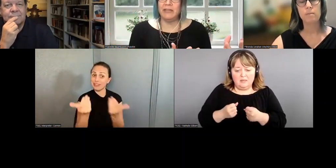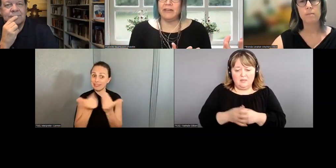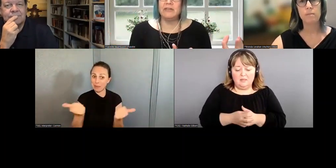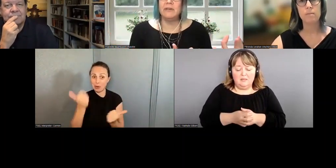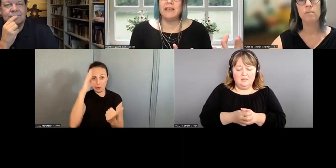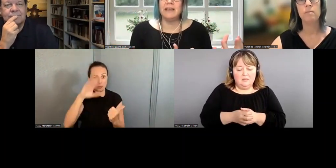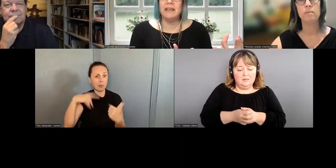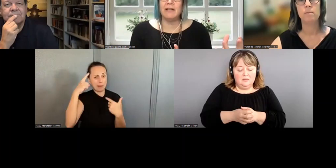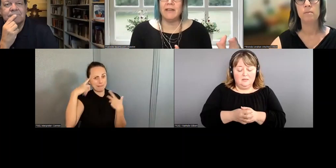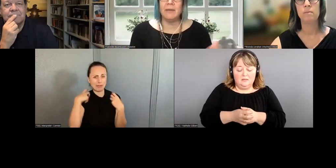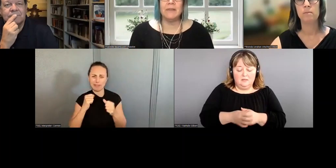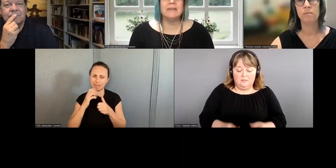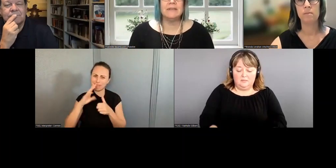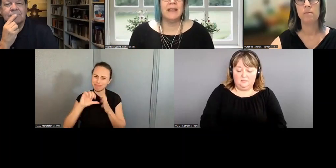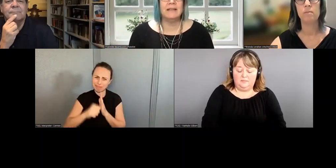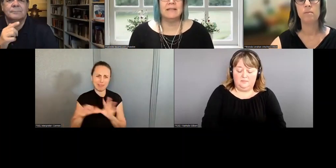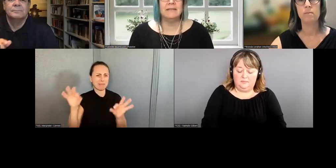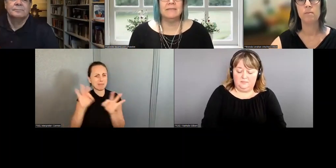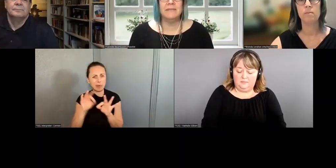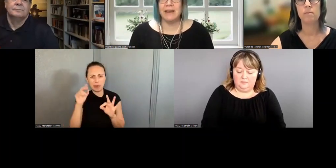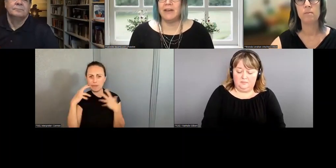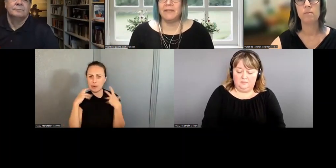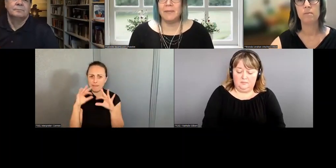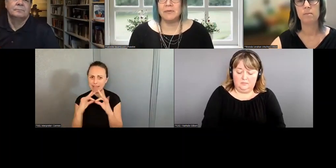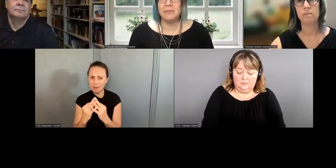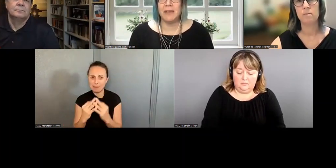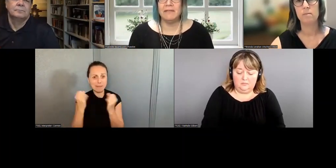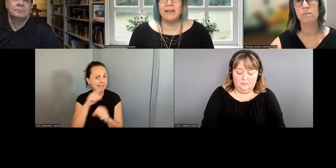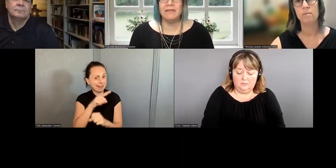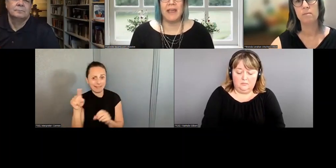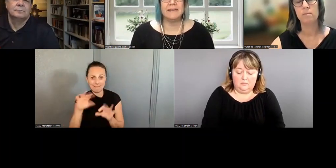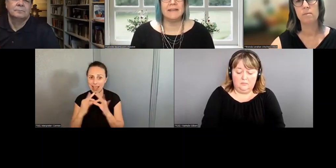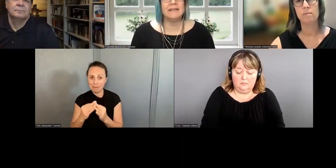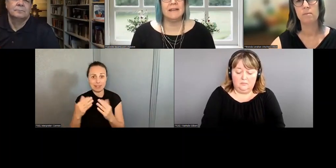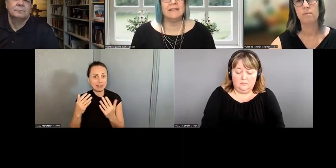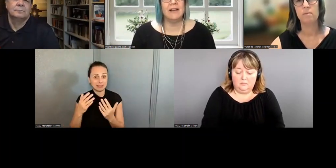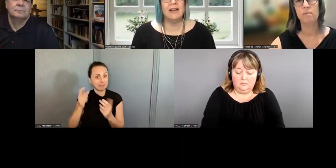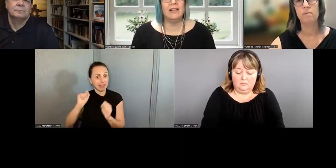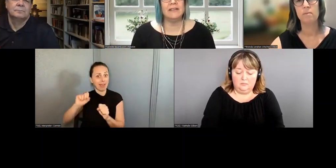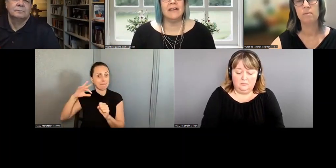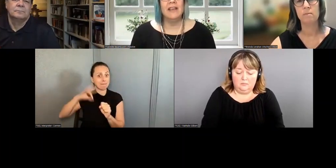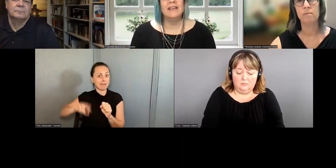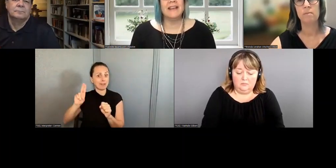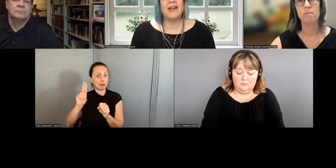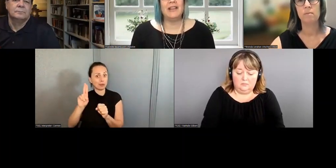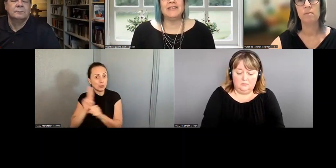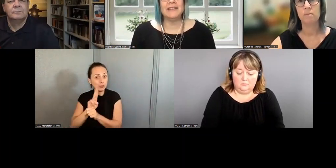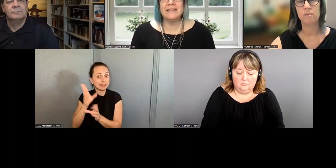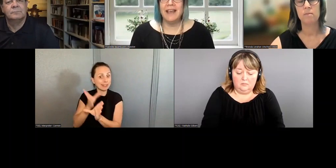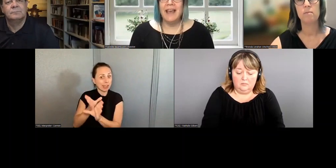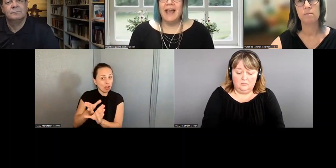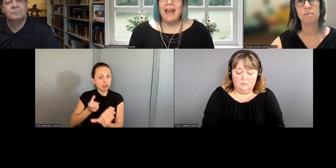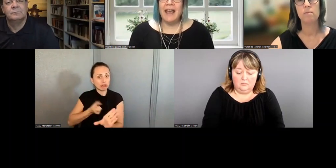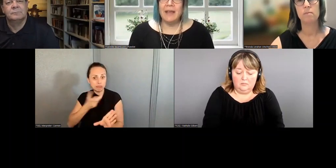health is so key in our families, and many of our families would benefit from accessing